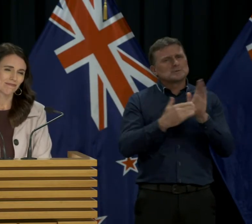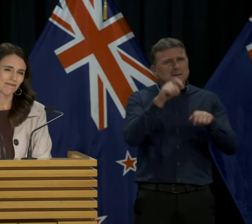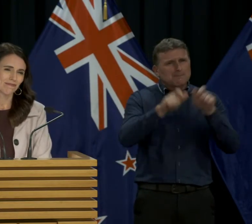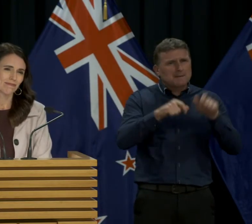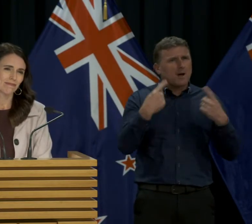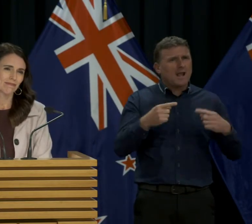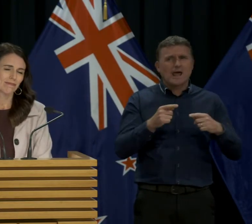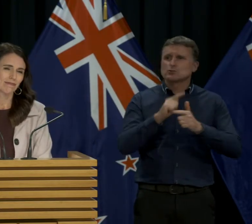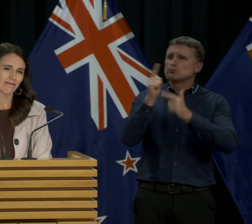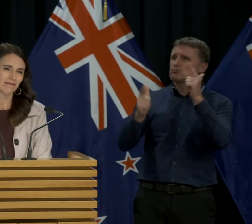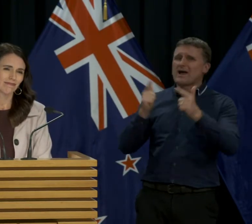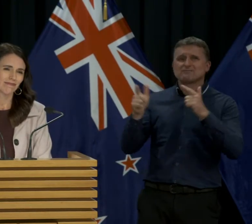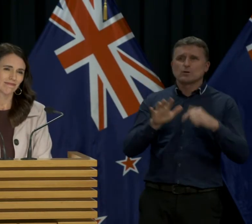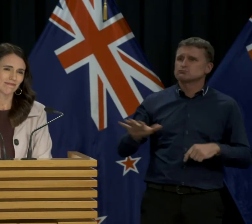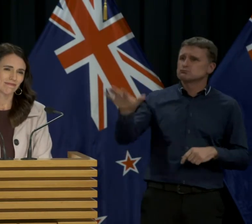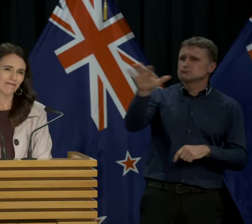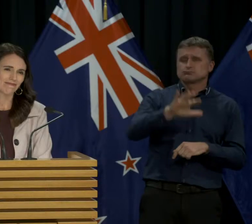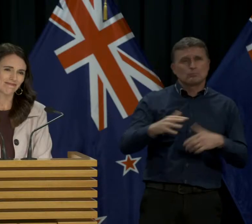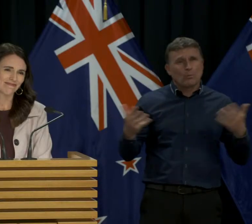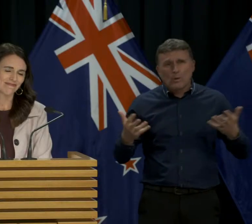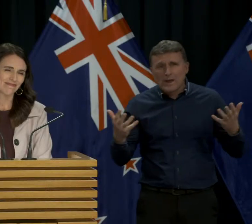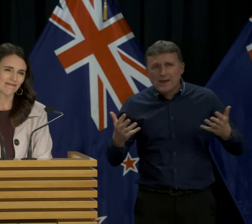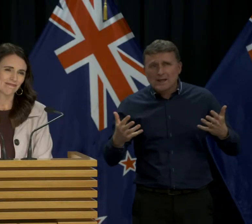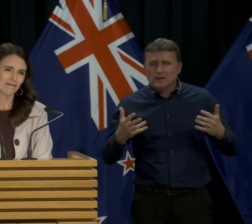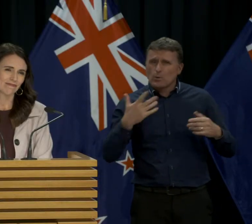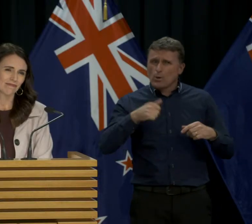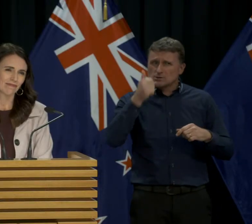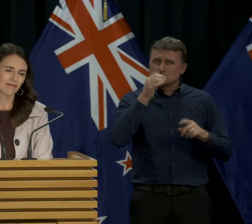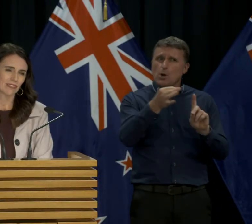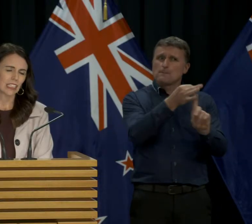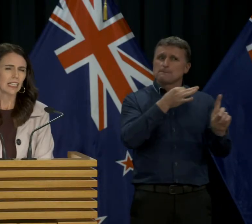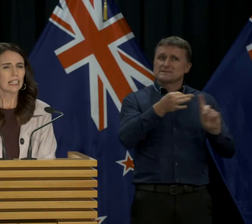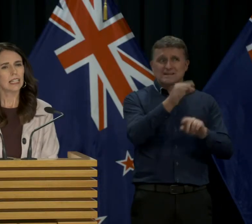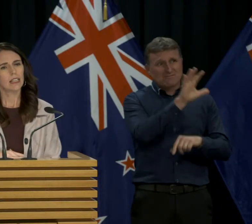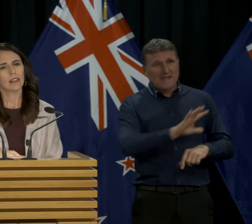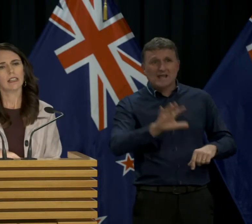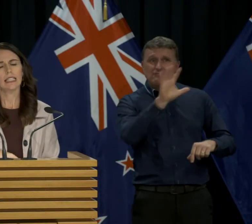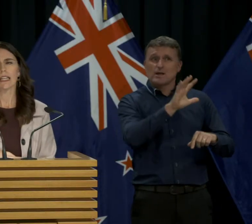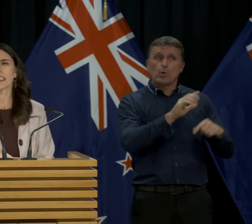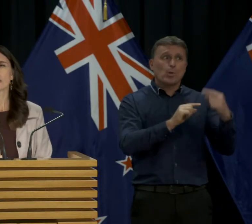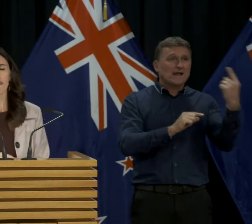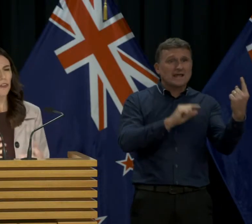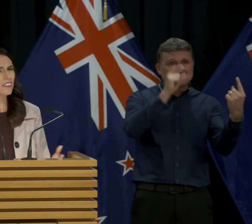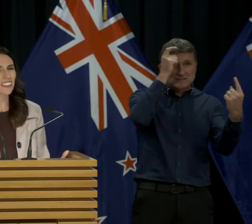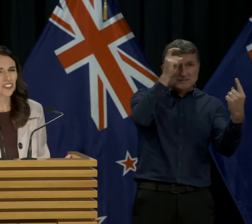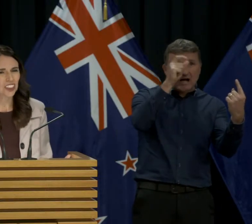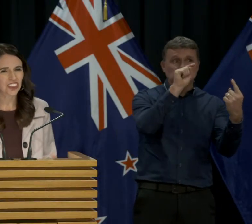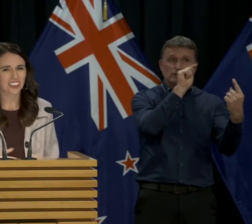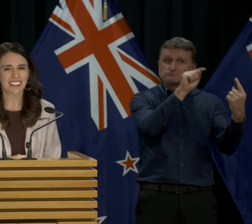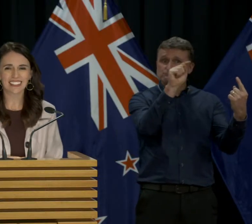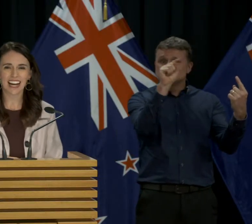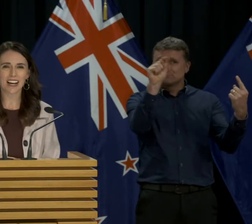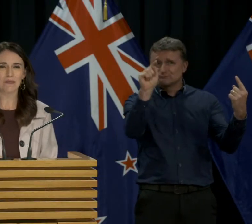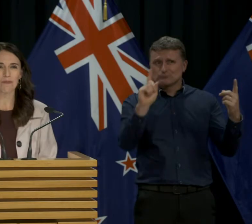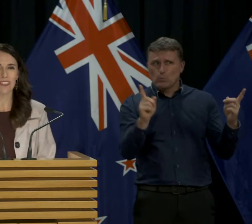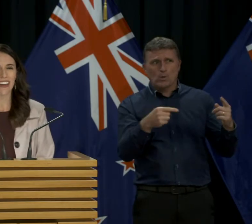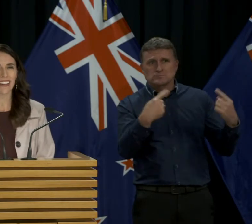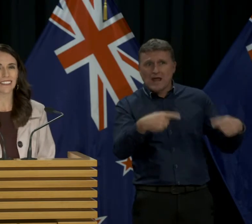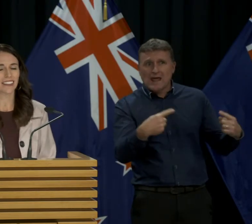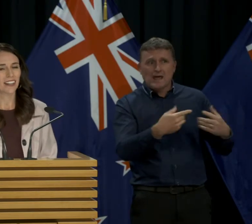take an approach with the whole Pacific, or will you do it country by country? Yeah, so I've heard suggestion